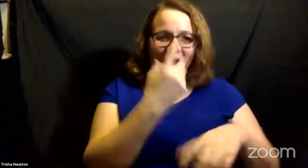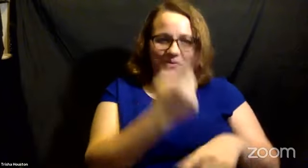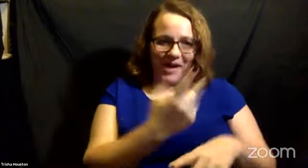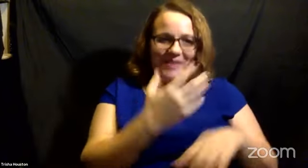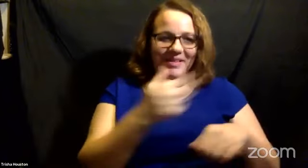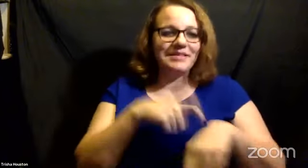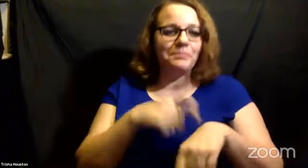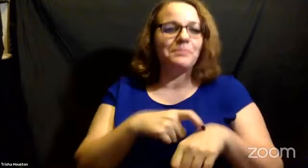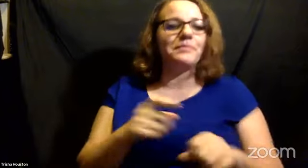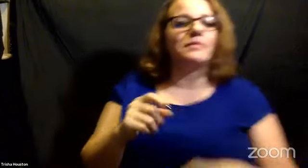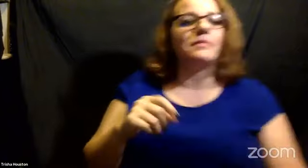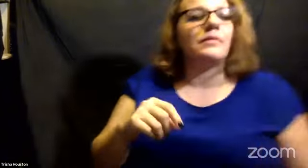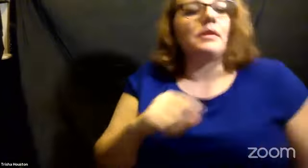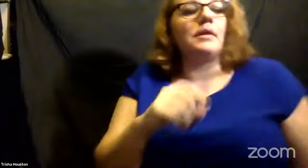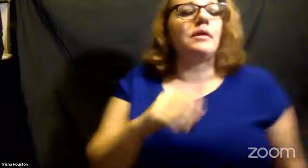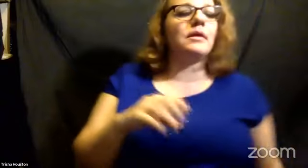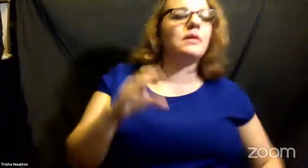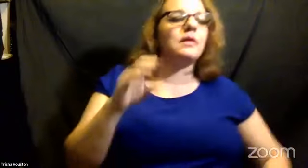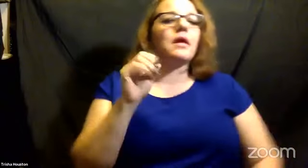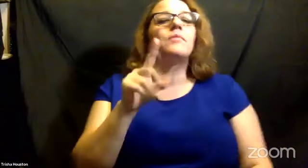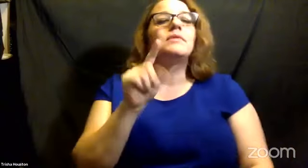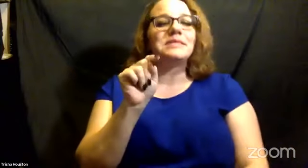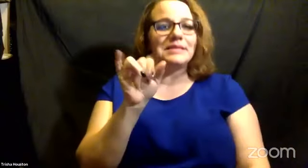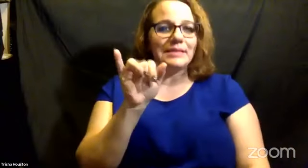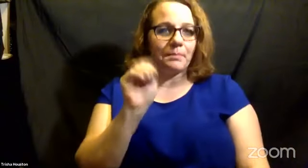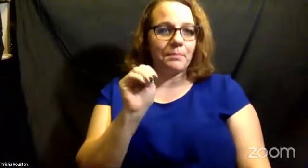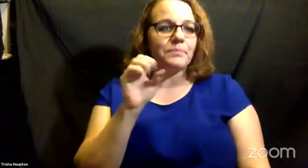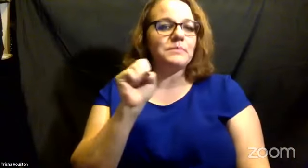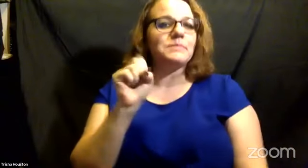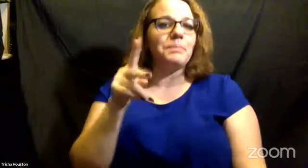comments. Okay, we'll do one at a time.